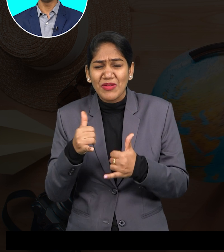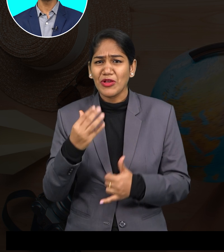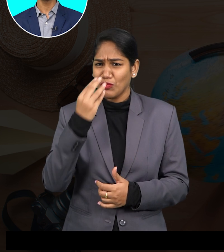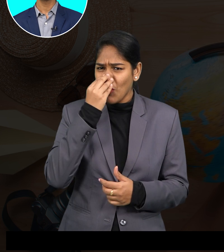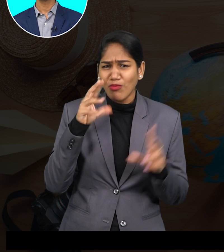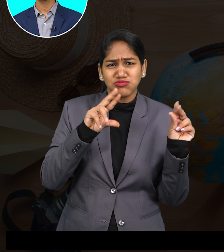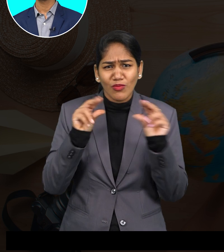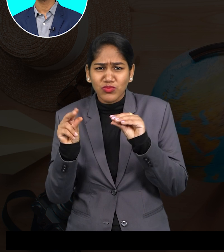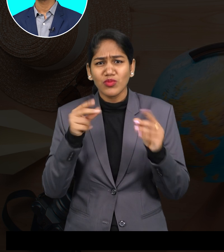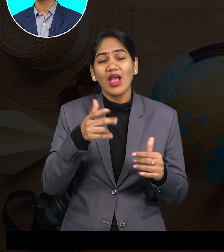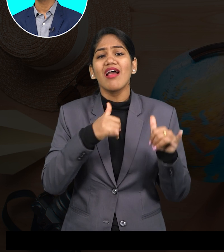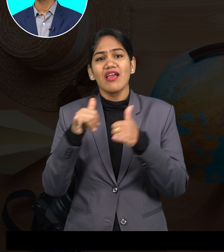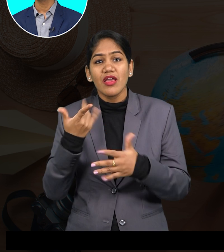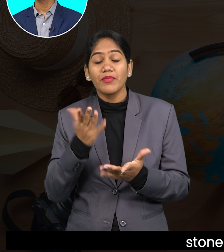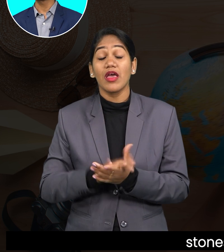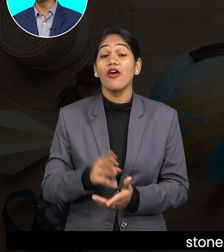water,